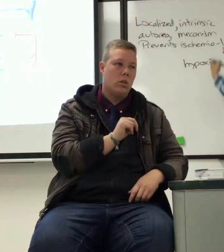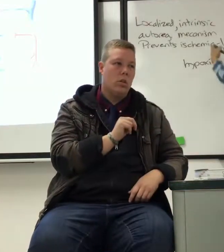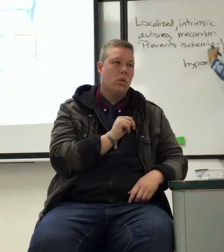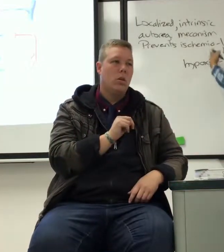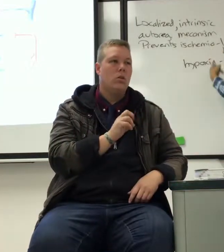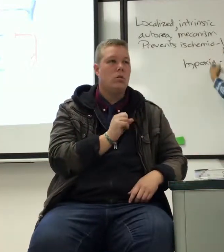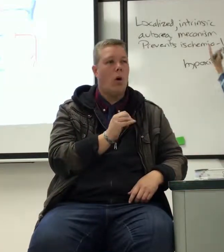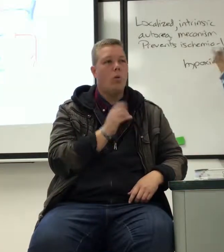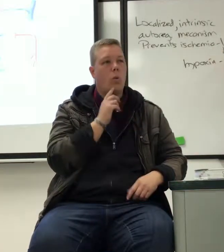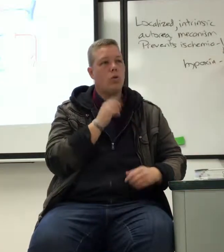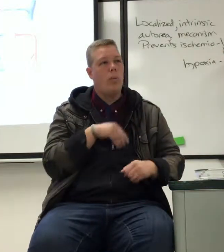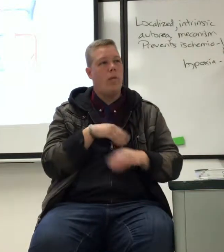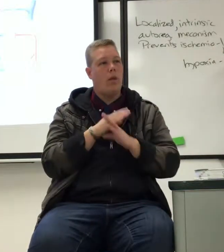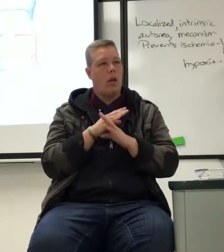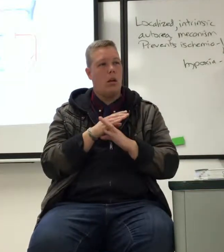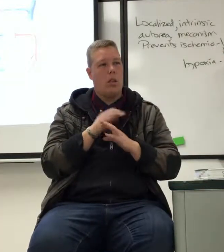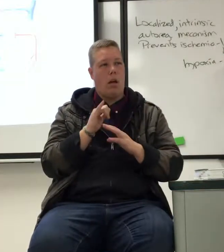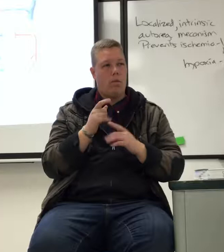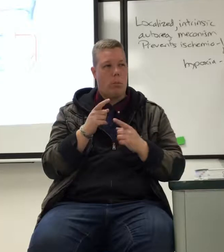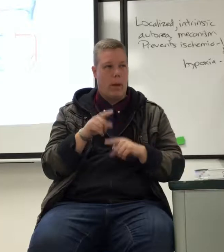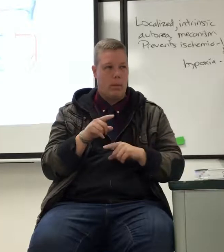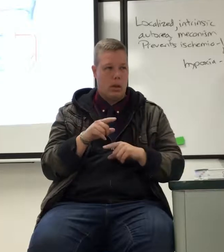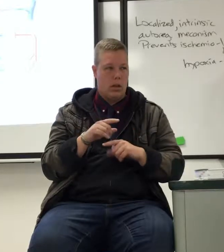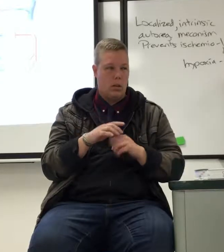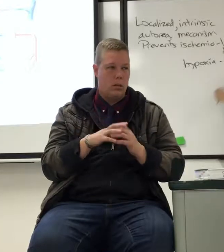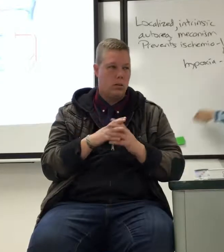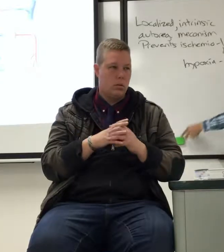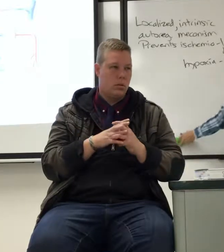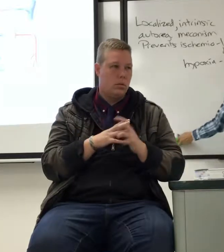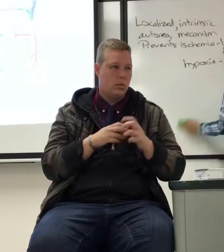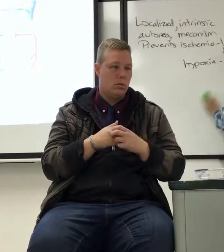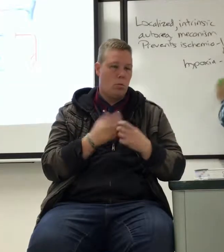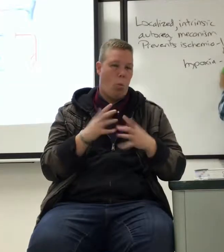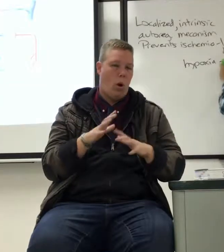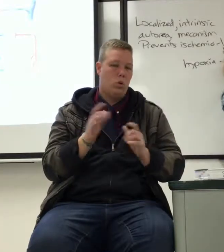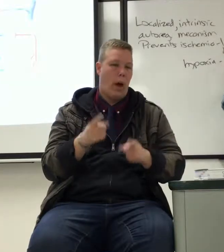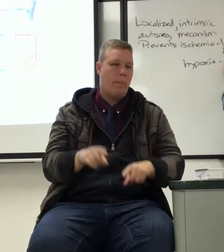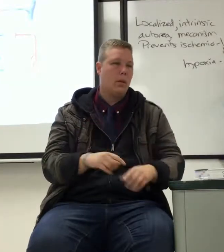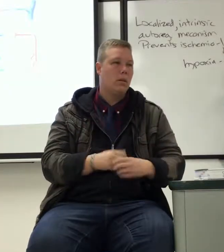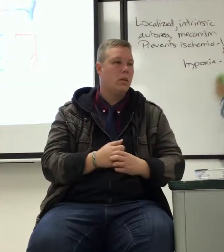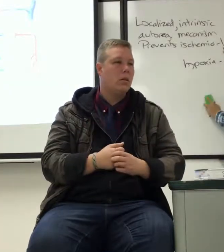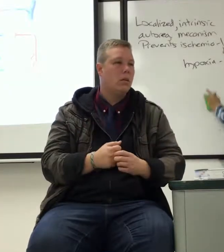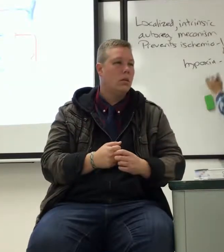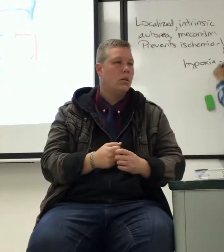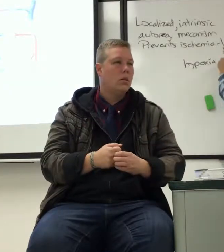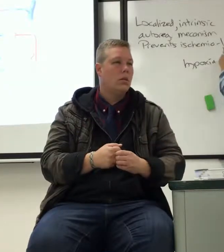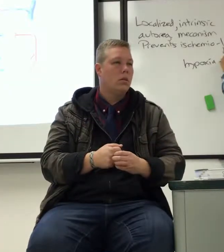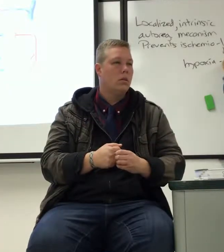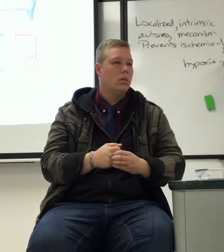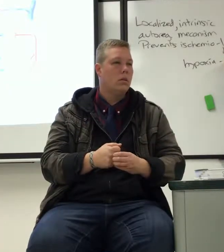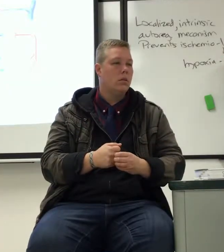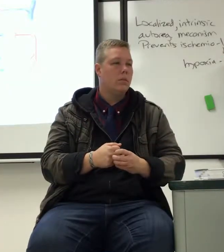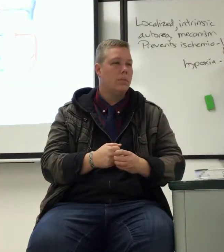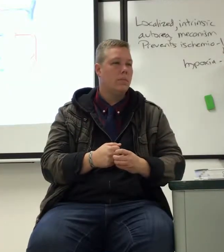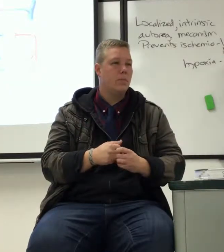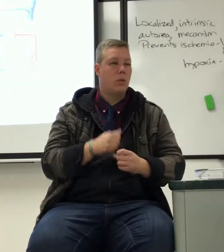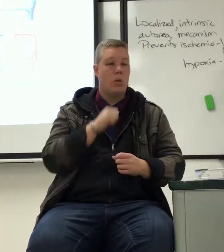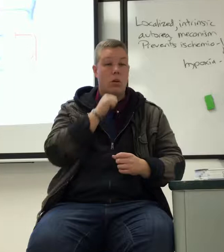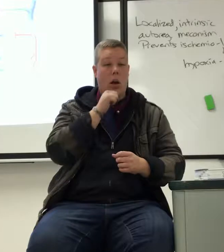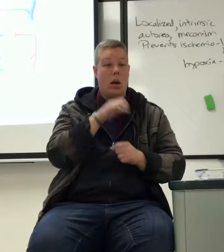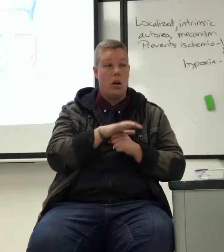prevent these things from happening. So lack of blood flow causes a lack of oxygen for the